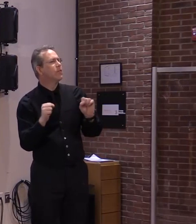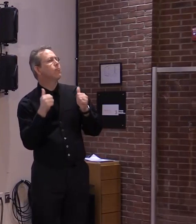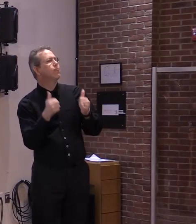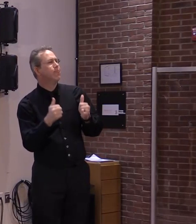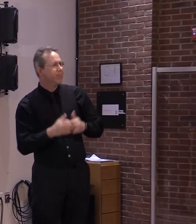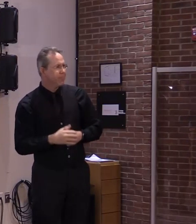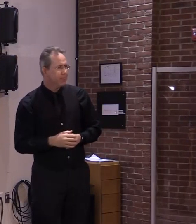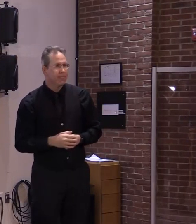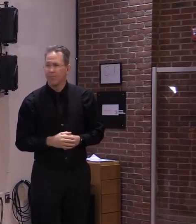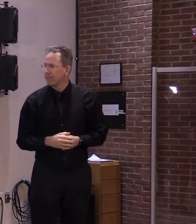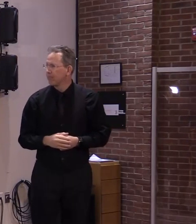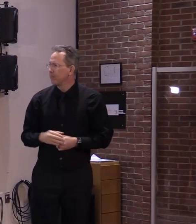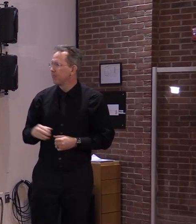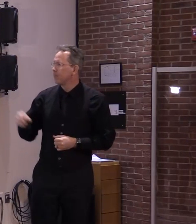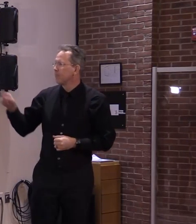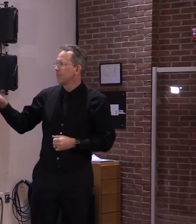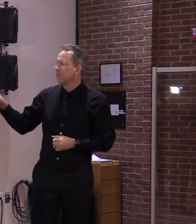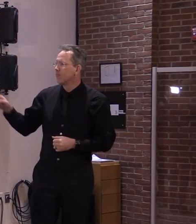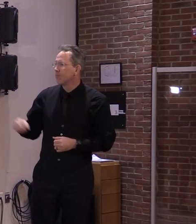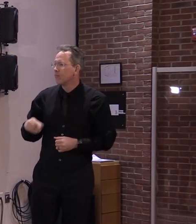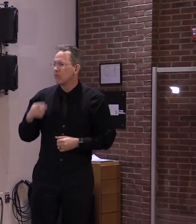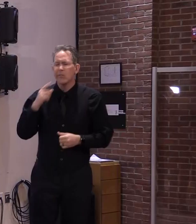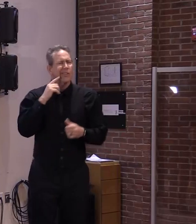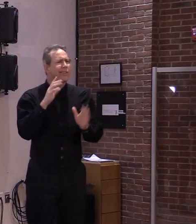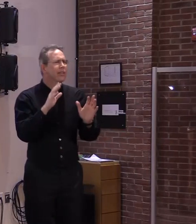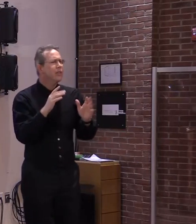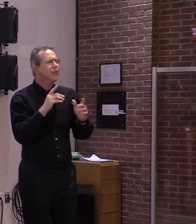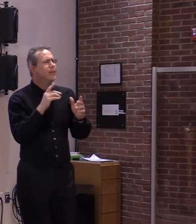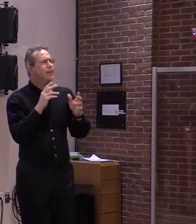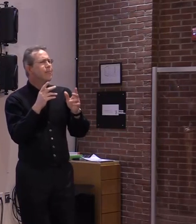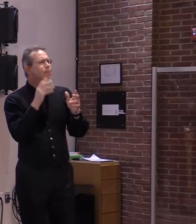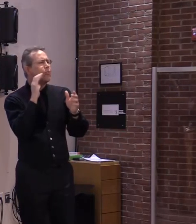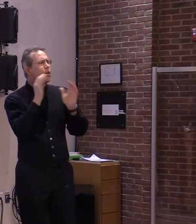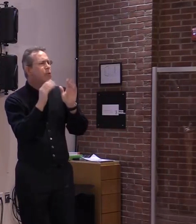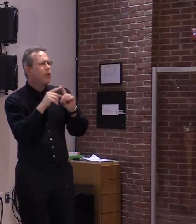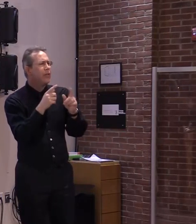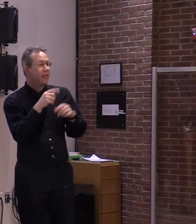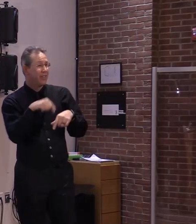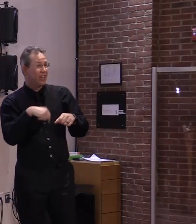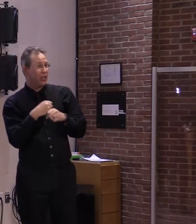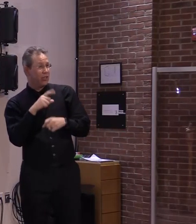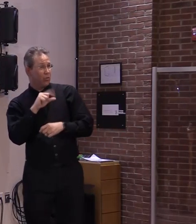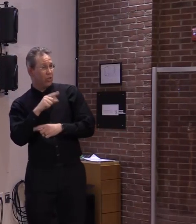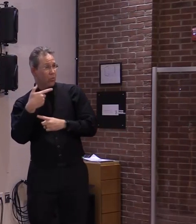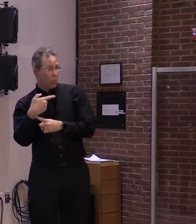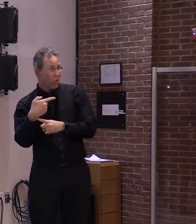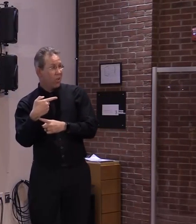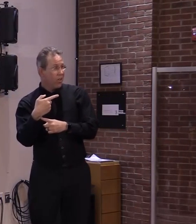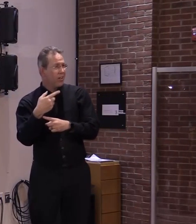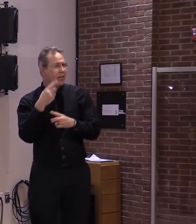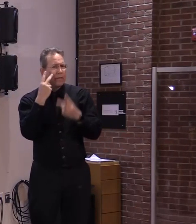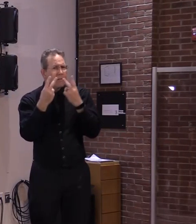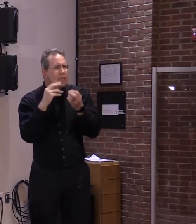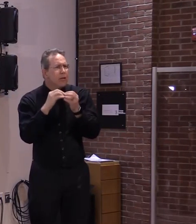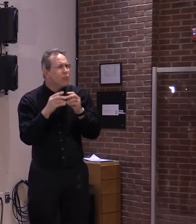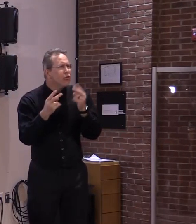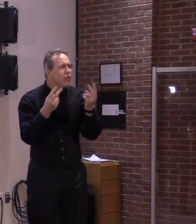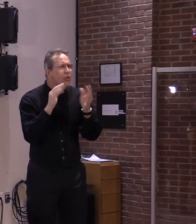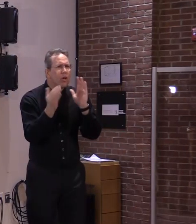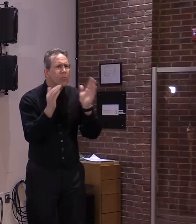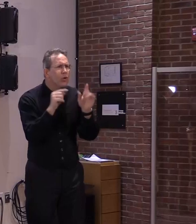younger cases is something we have seen throughout 2021. As you can see from the chart, cases among those 10 and